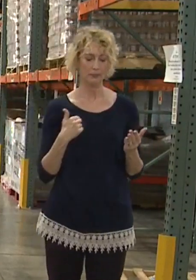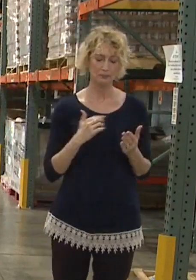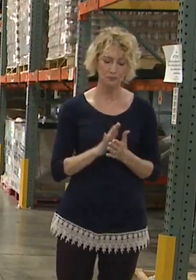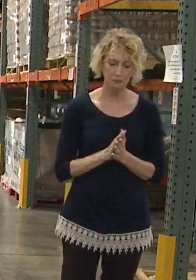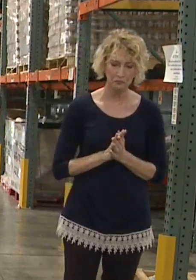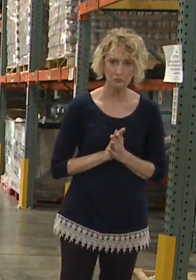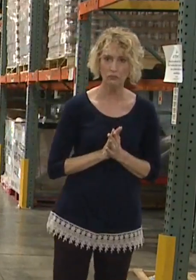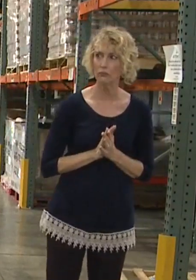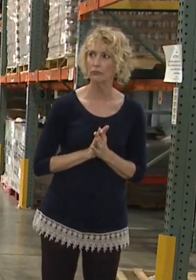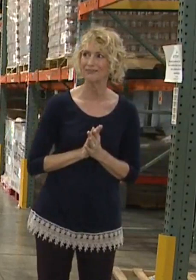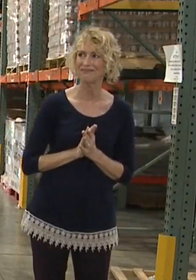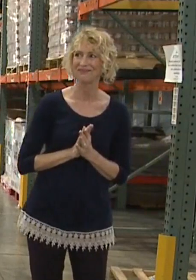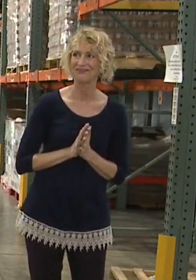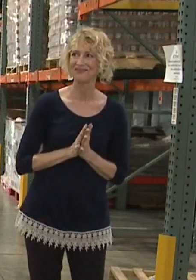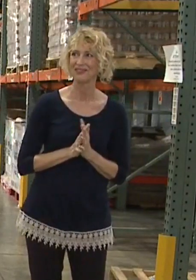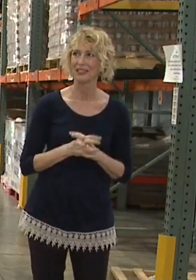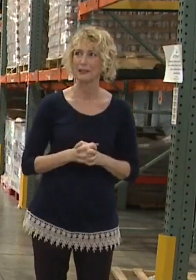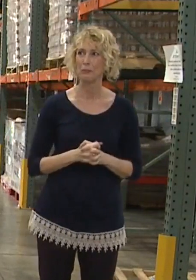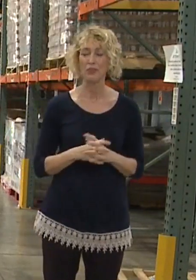emotional.